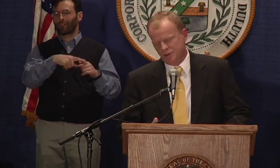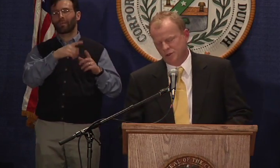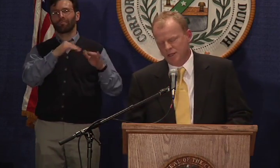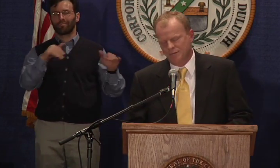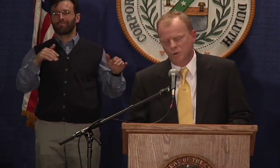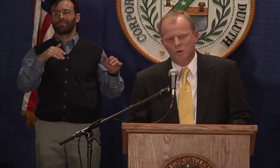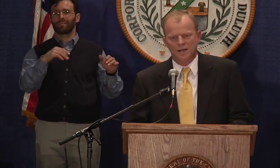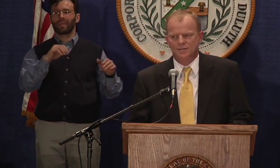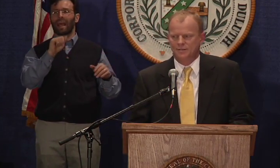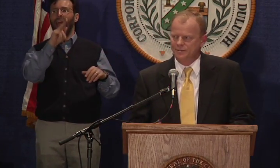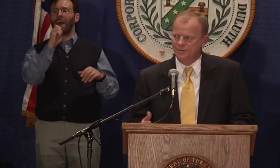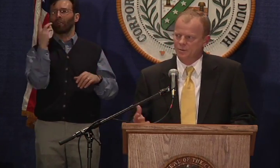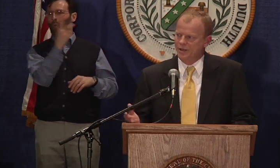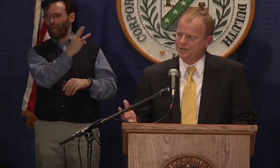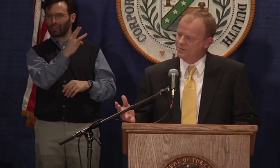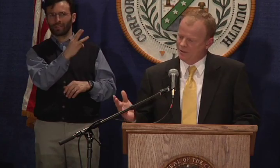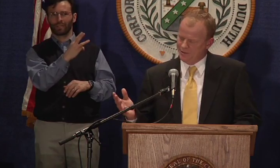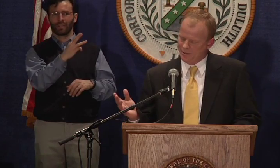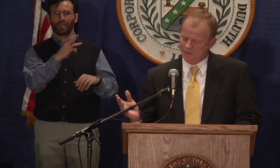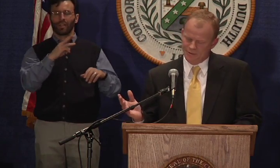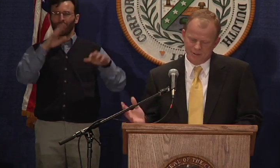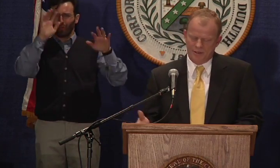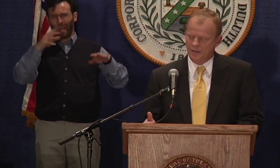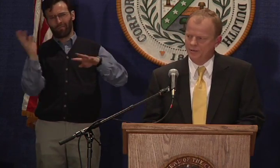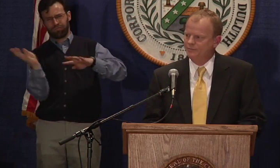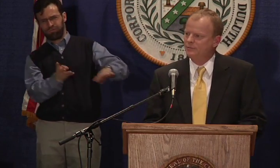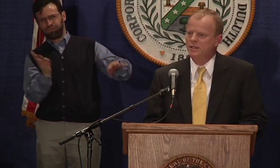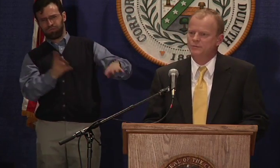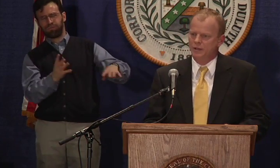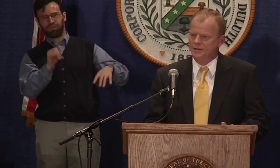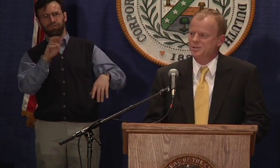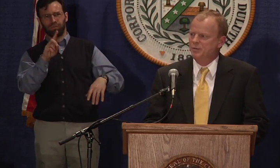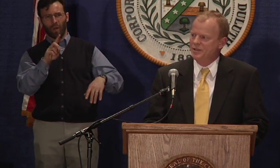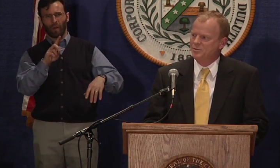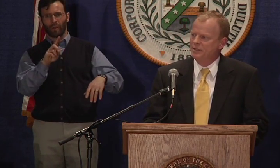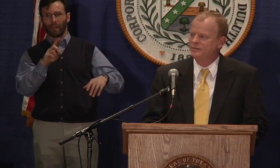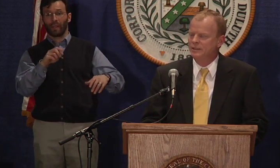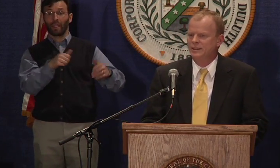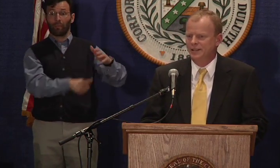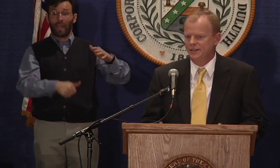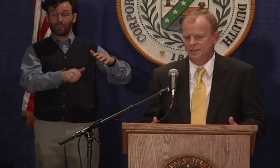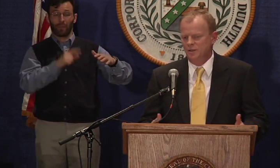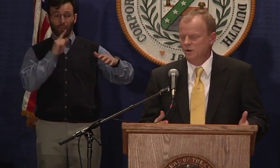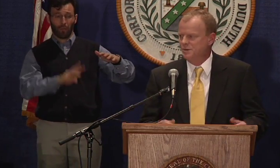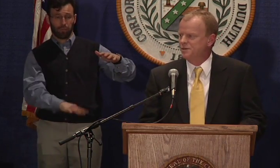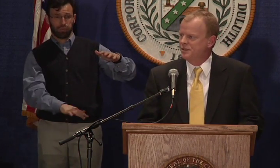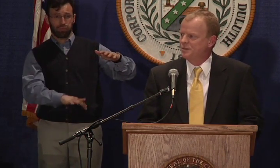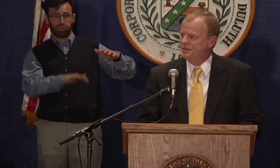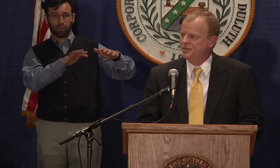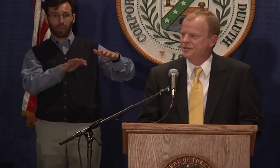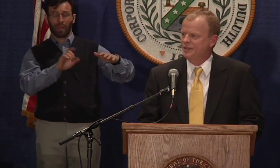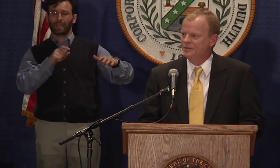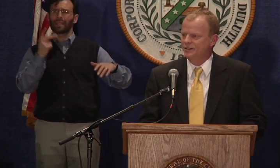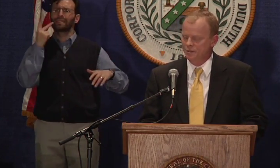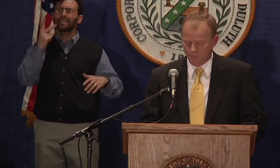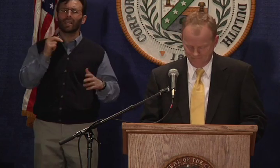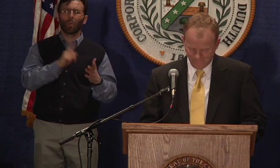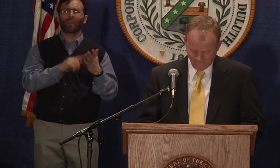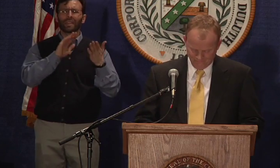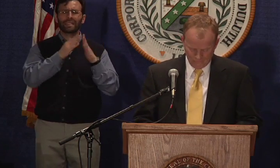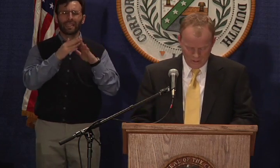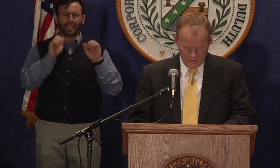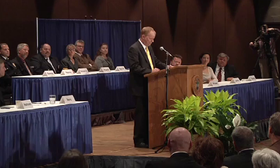and such Avenue West, and the rain's running down his yard and flooding his basement. I'd need to go out and see what the city can